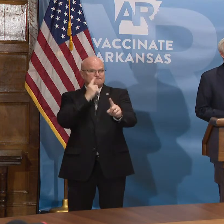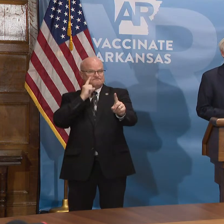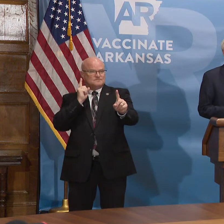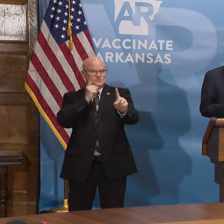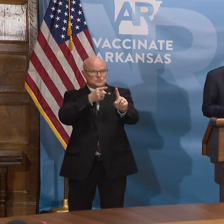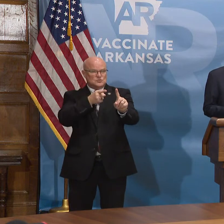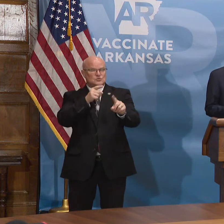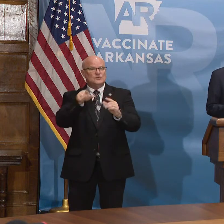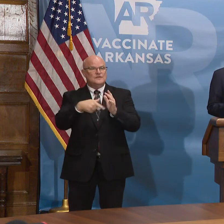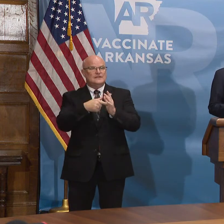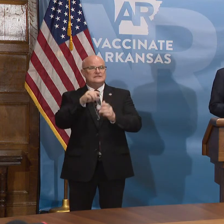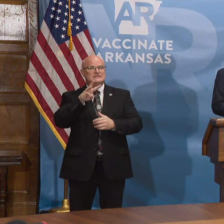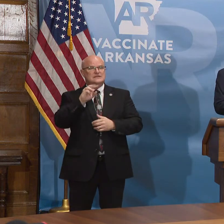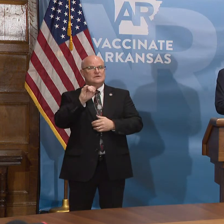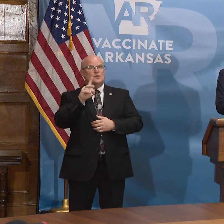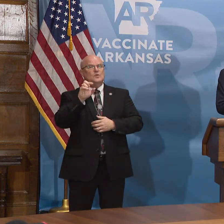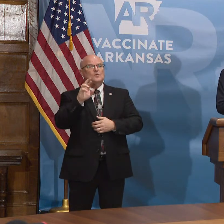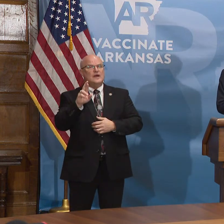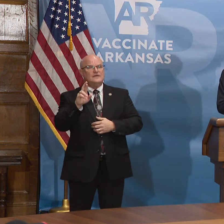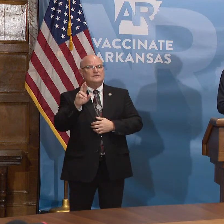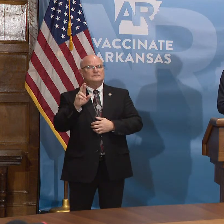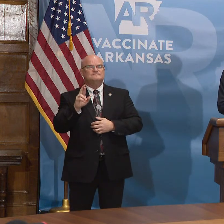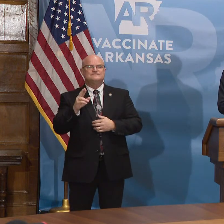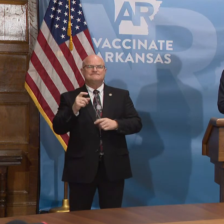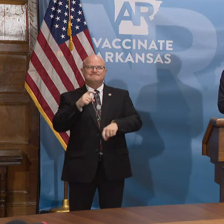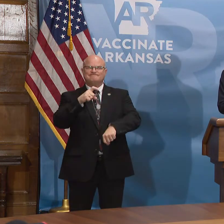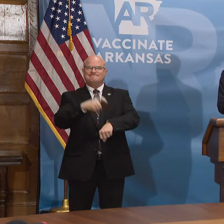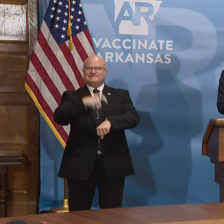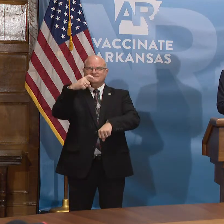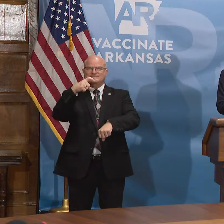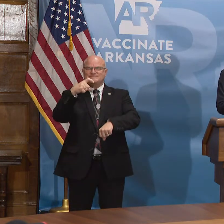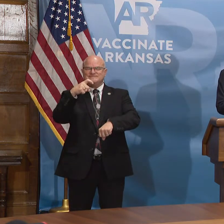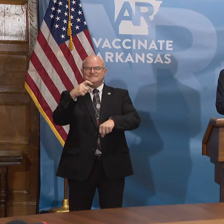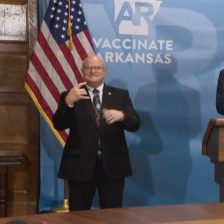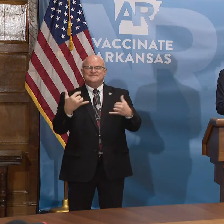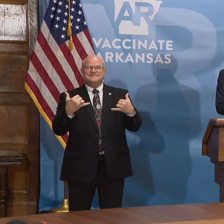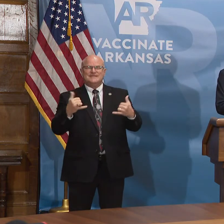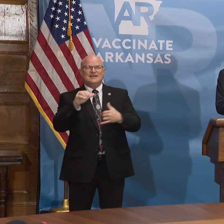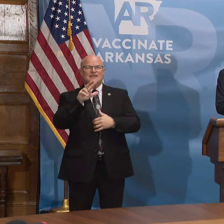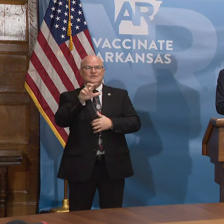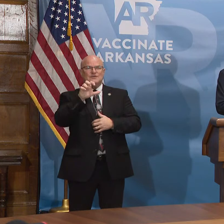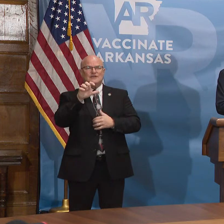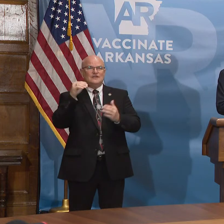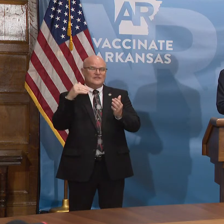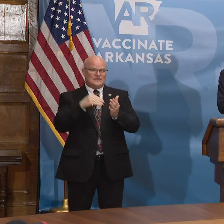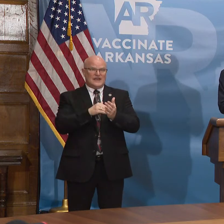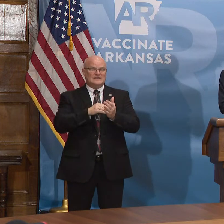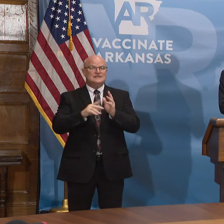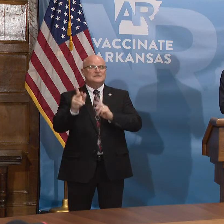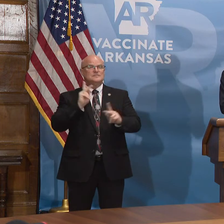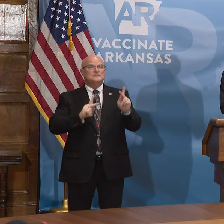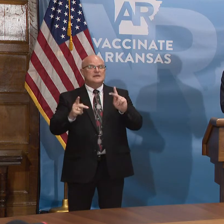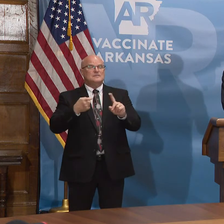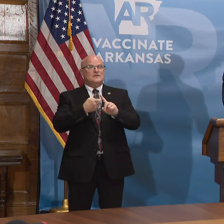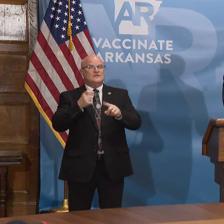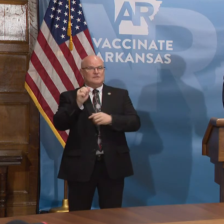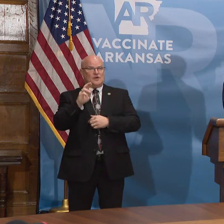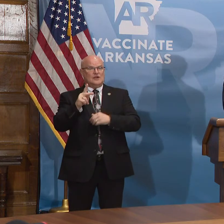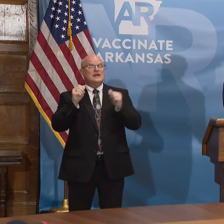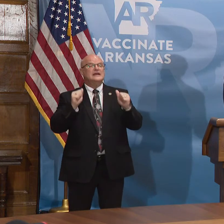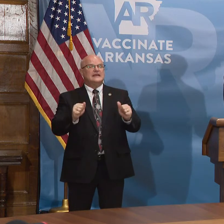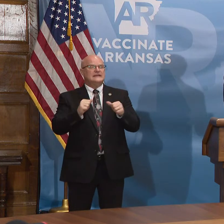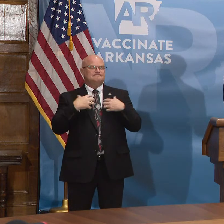waiver. This comes at just the right time so that 300,000 Arkansans can be confident